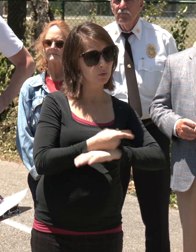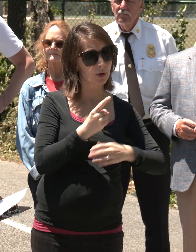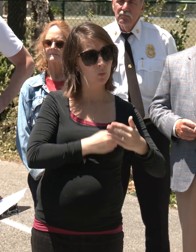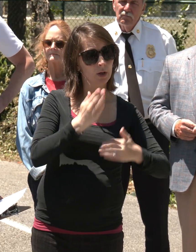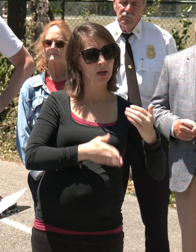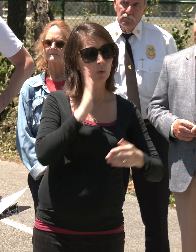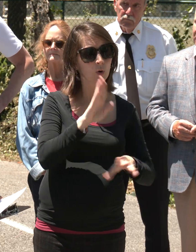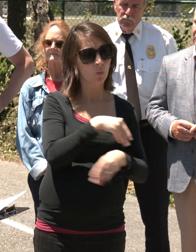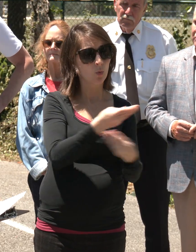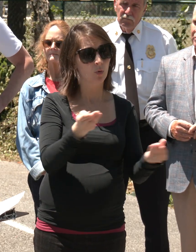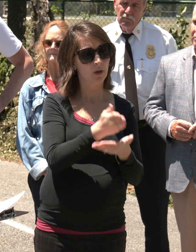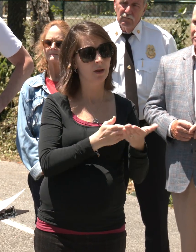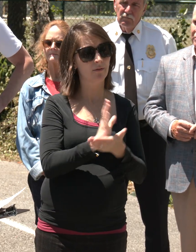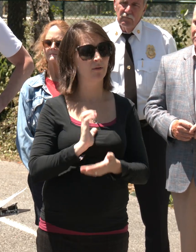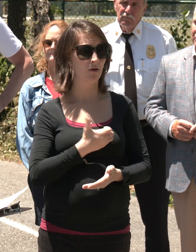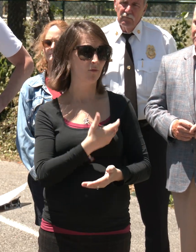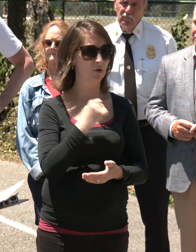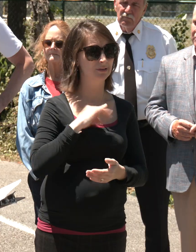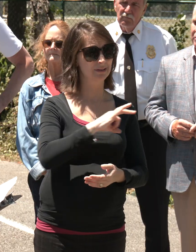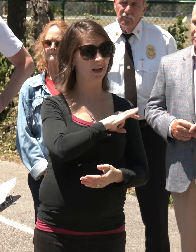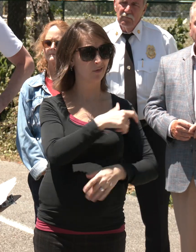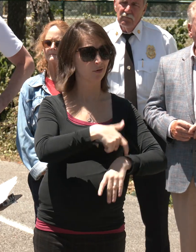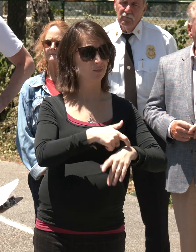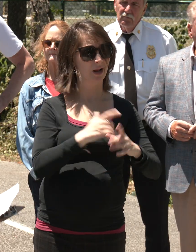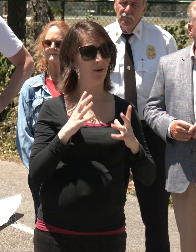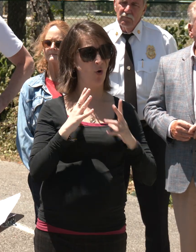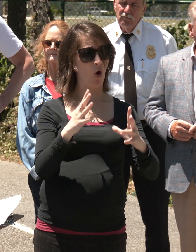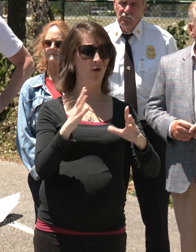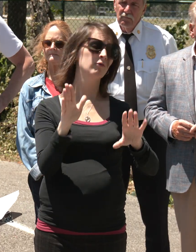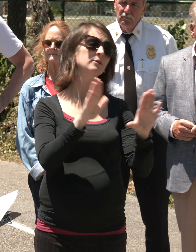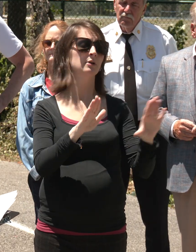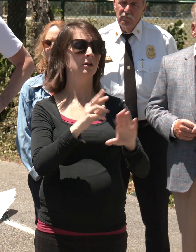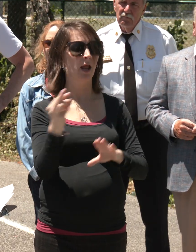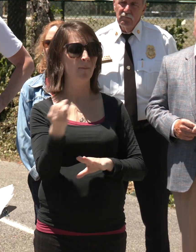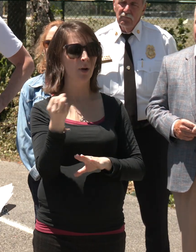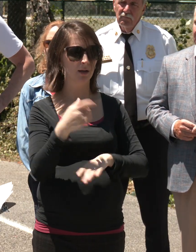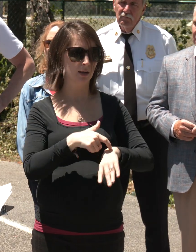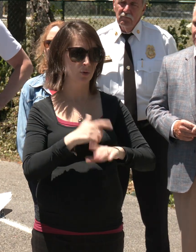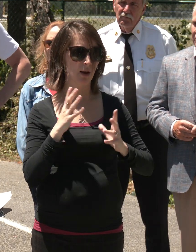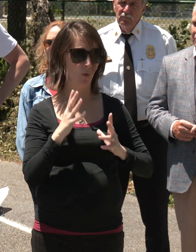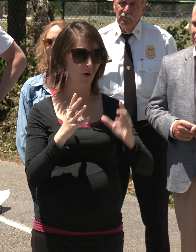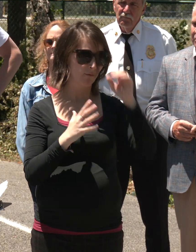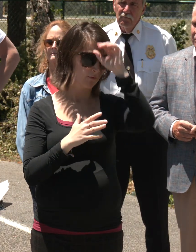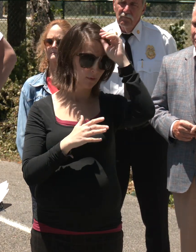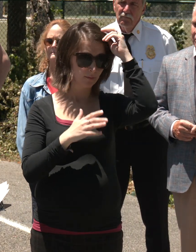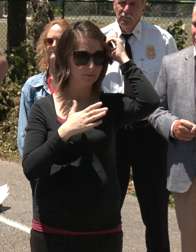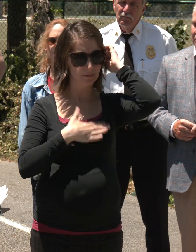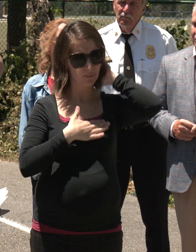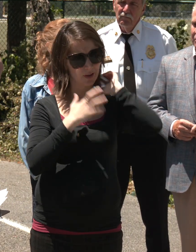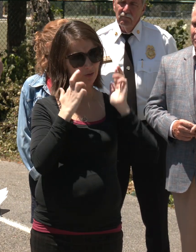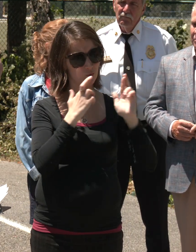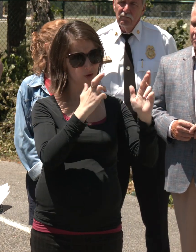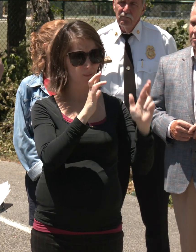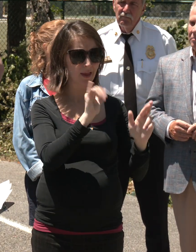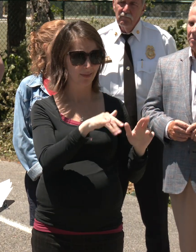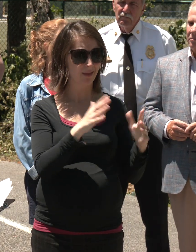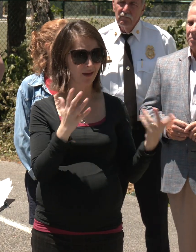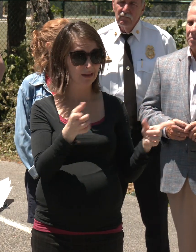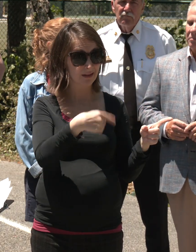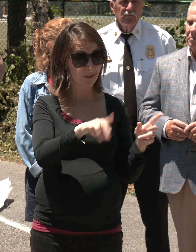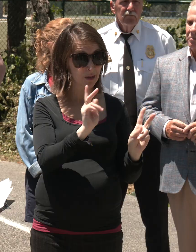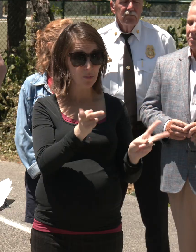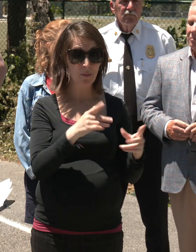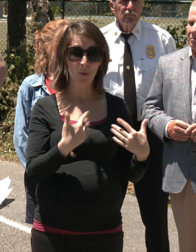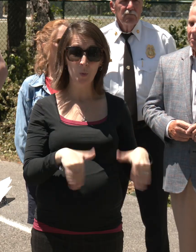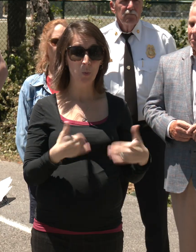give some of our staff some time off, particularly on Sunday and Monday. Please be respectful of that. These folks have been